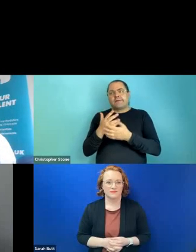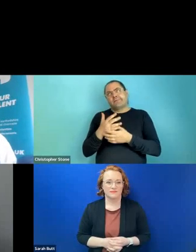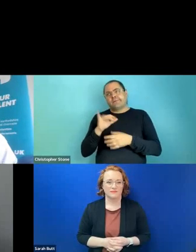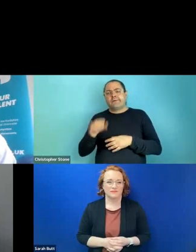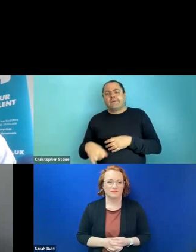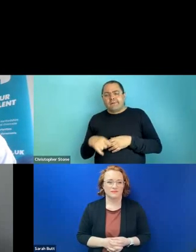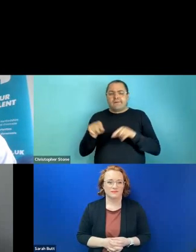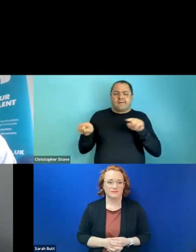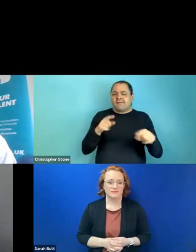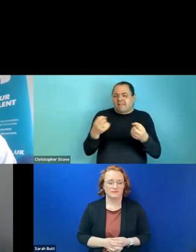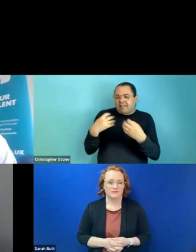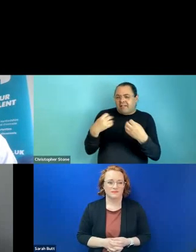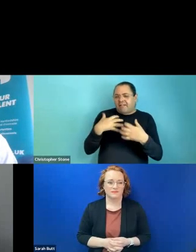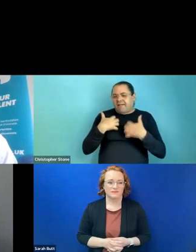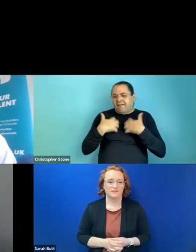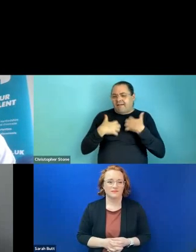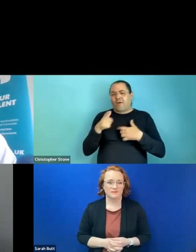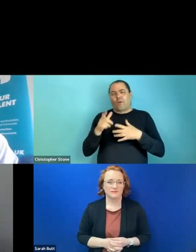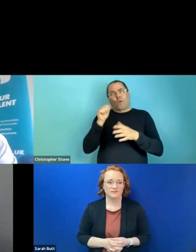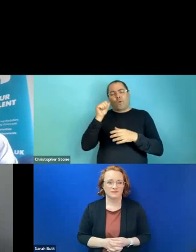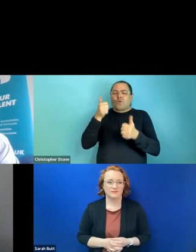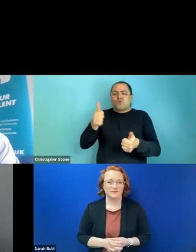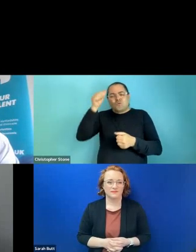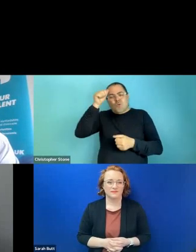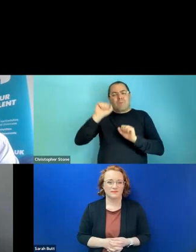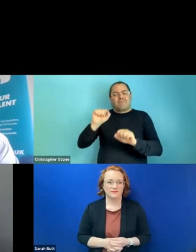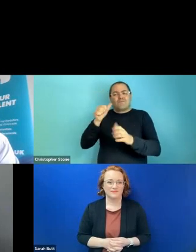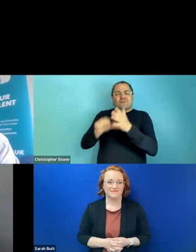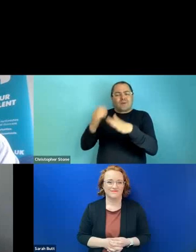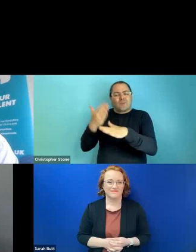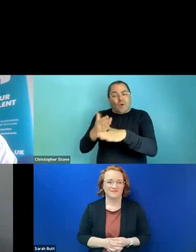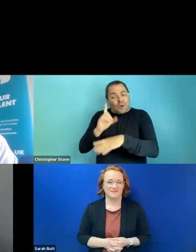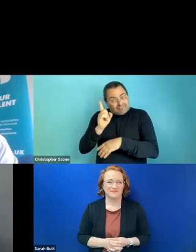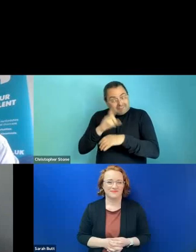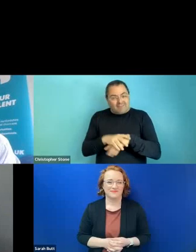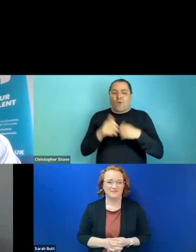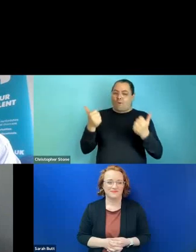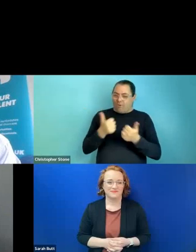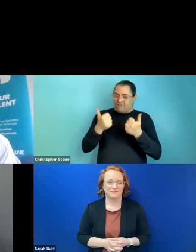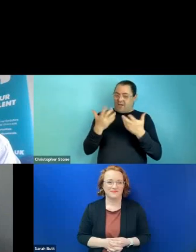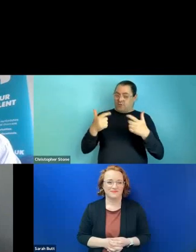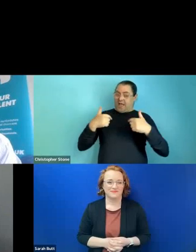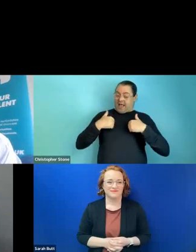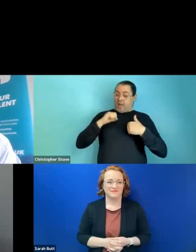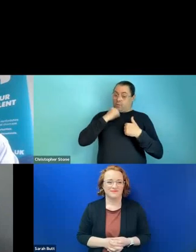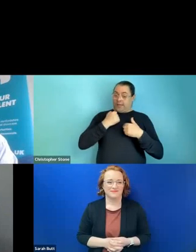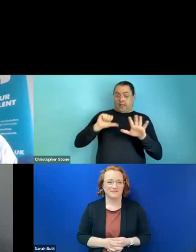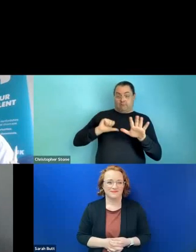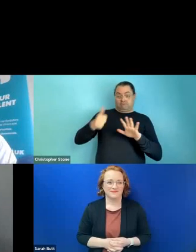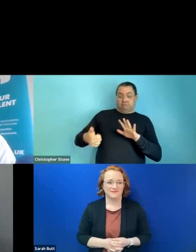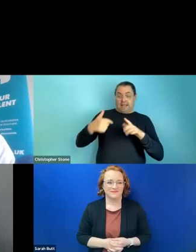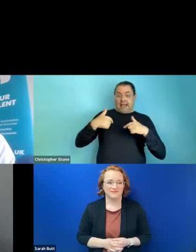it's probably important that you are aware of as well. So without any further ado, I am going to hand you over to